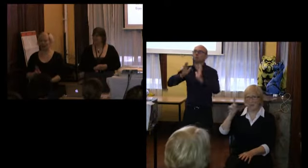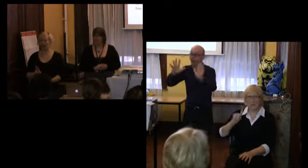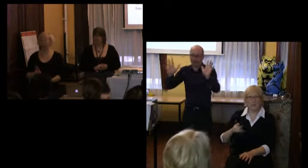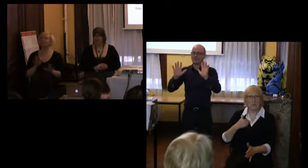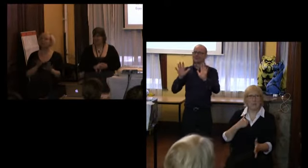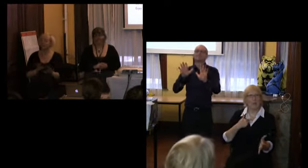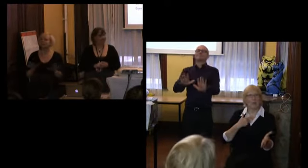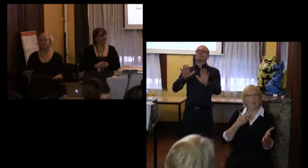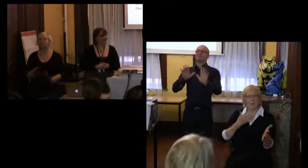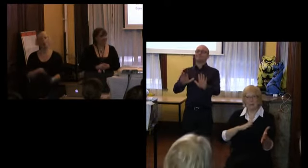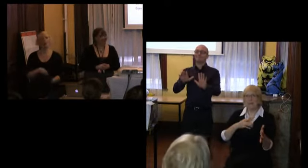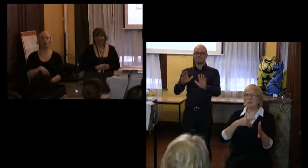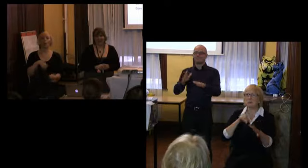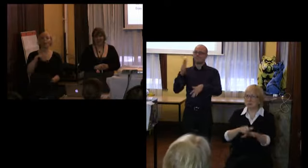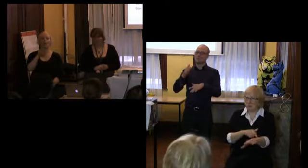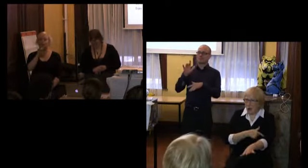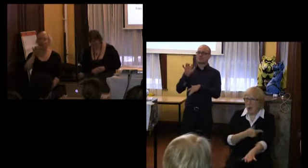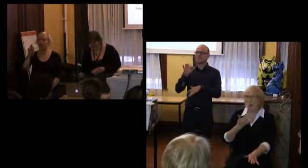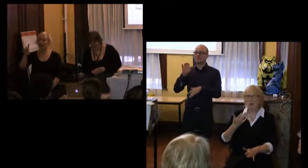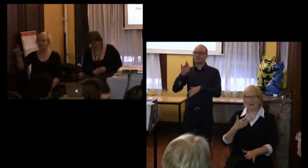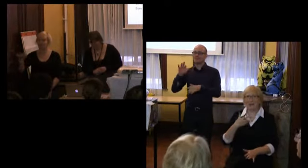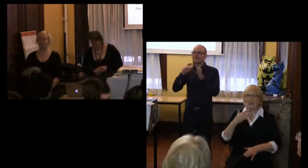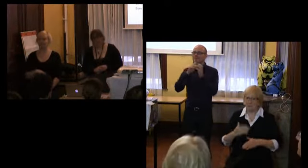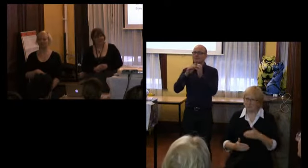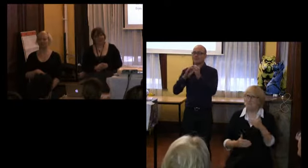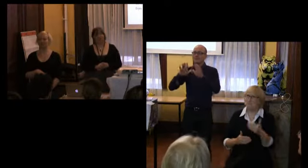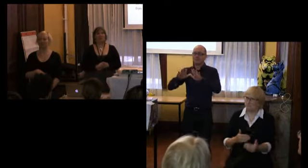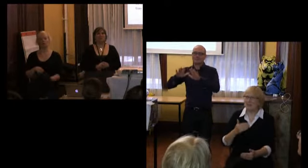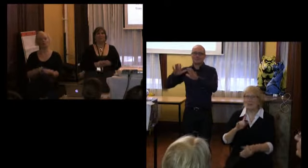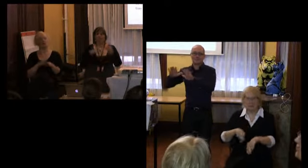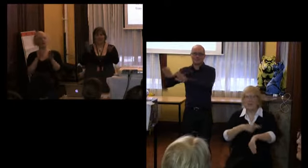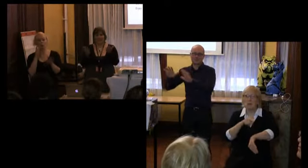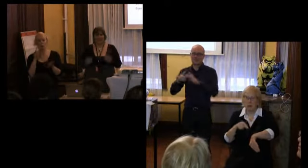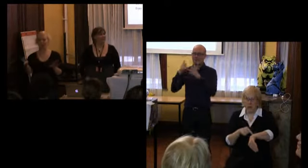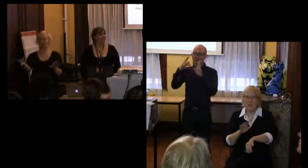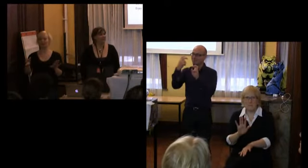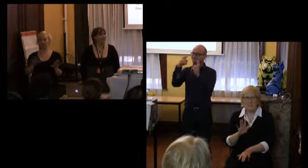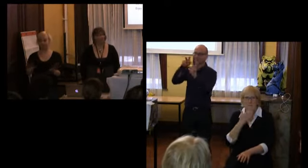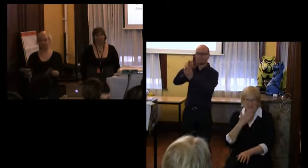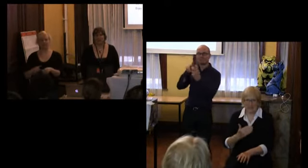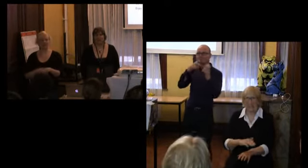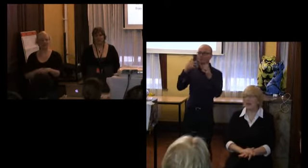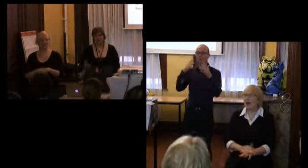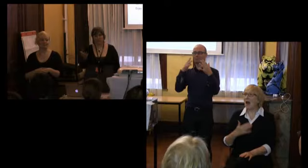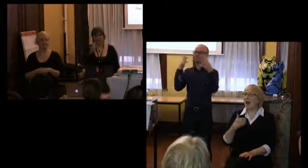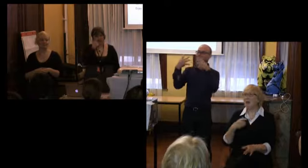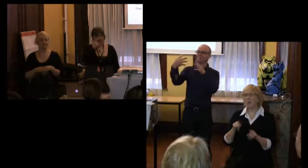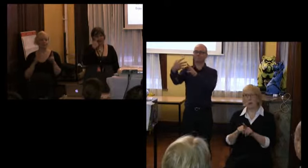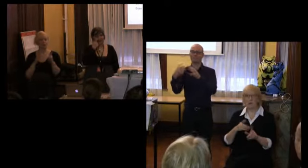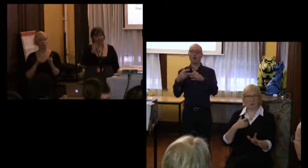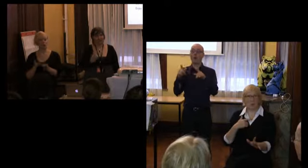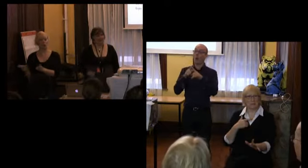fast, just spell it if you can. So take the time, and also take the time to